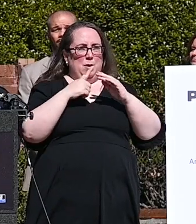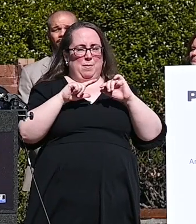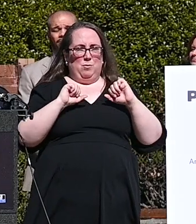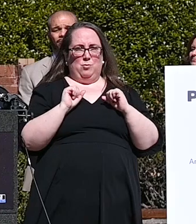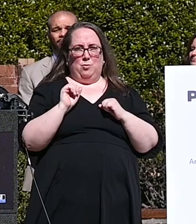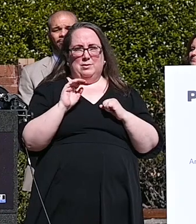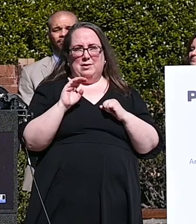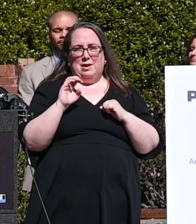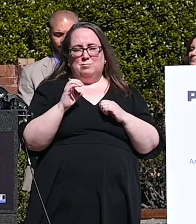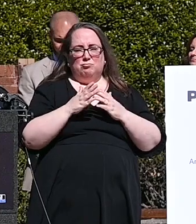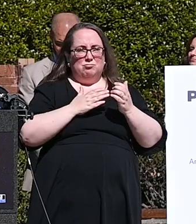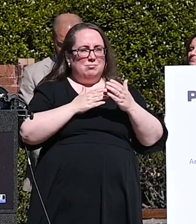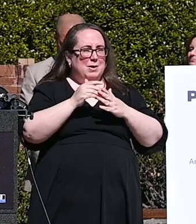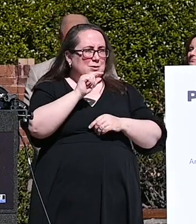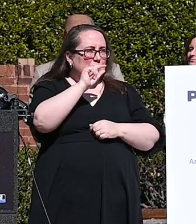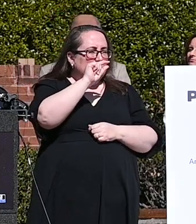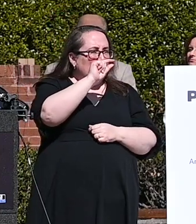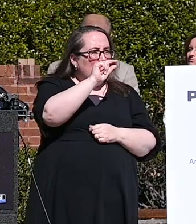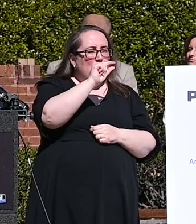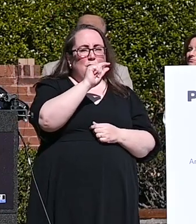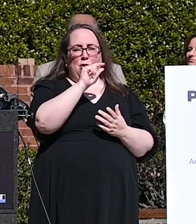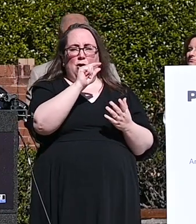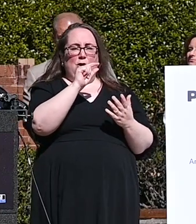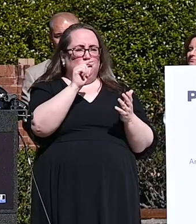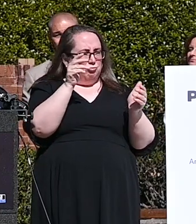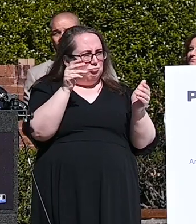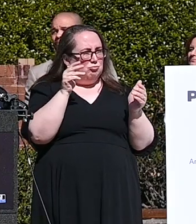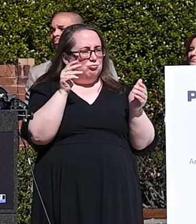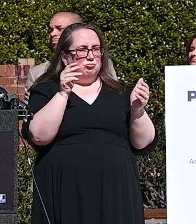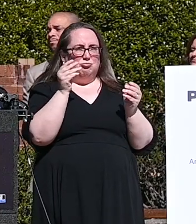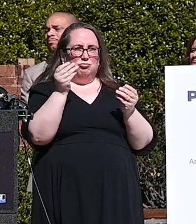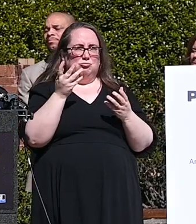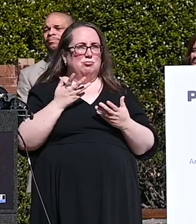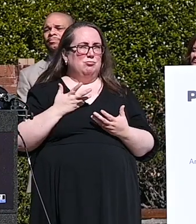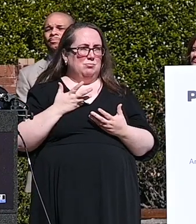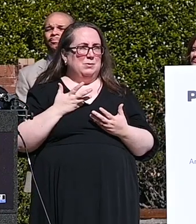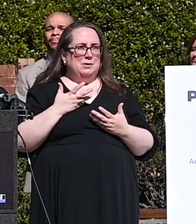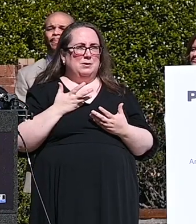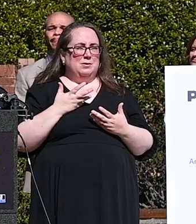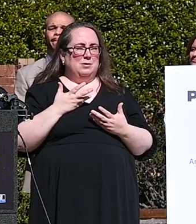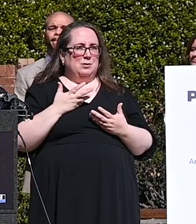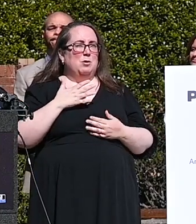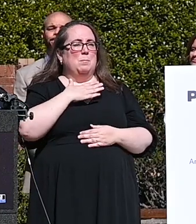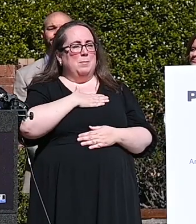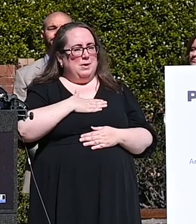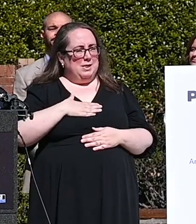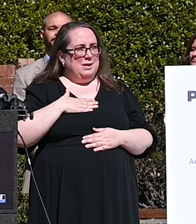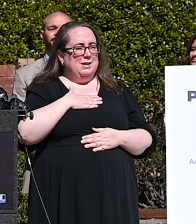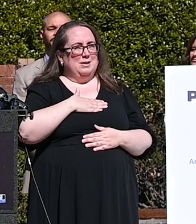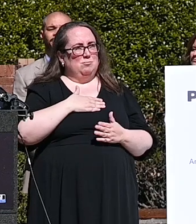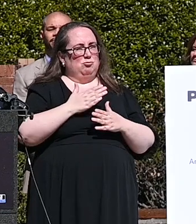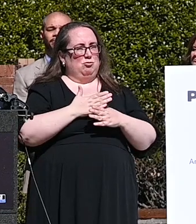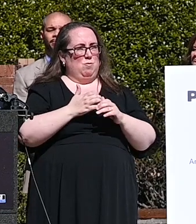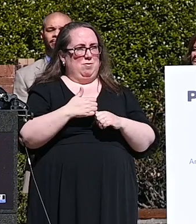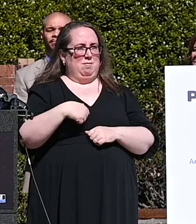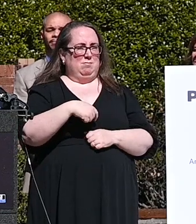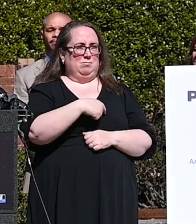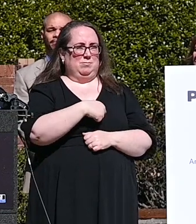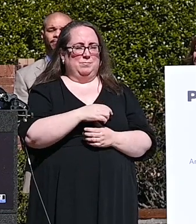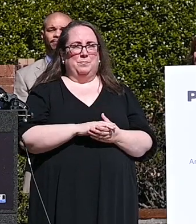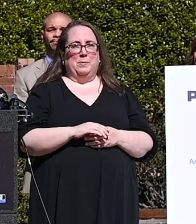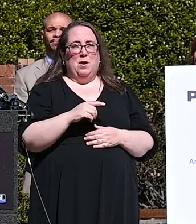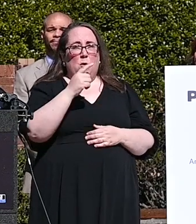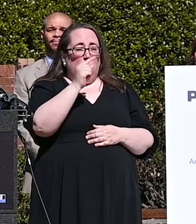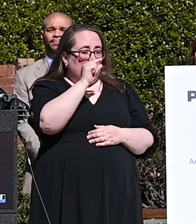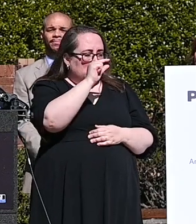cold cases, no matter how tiny or small the detail may seem, please come forward. One missing